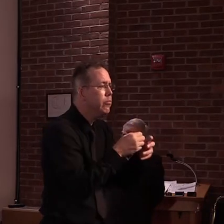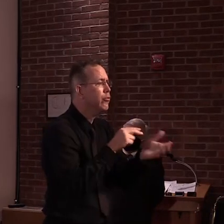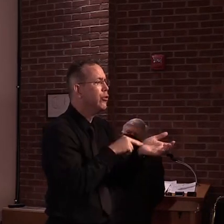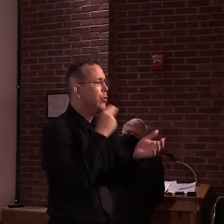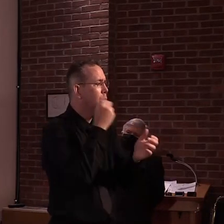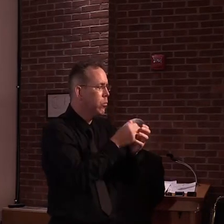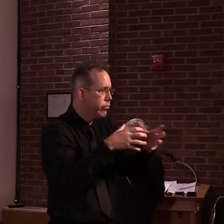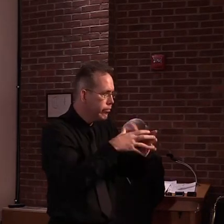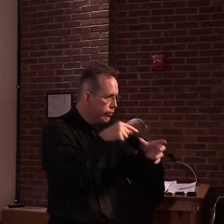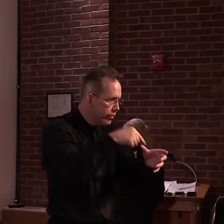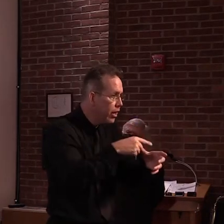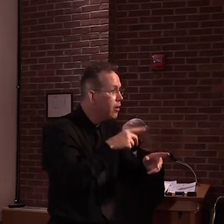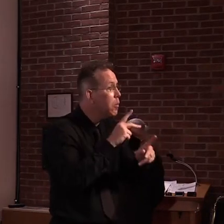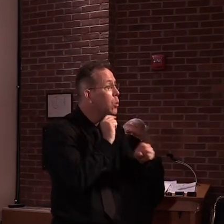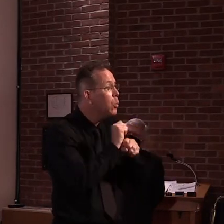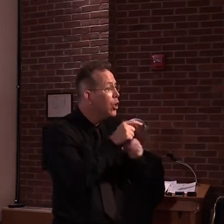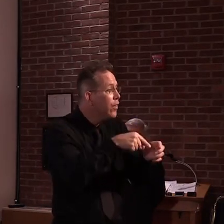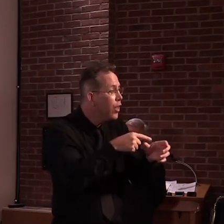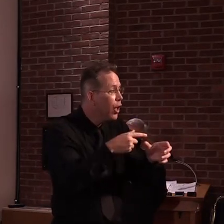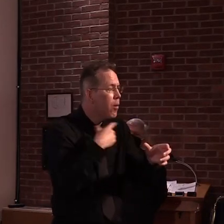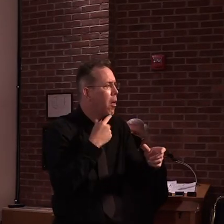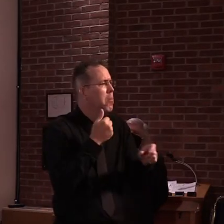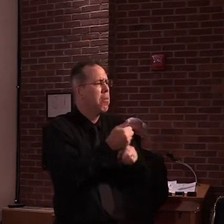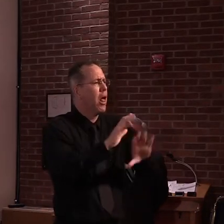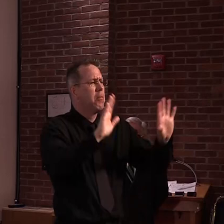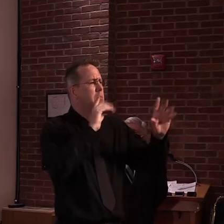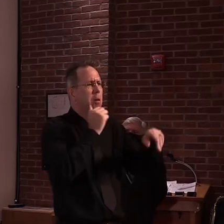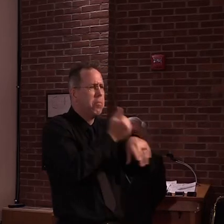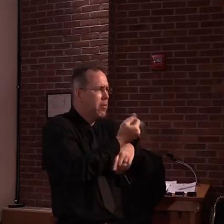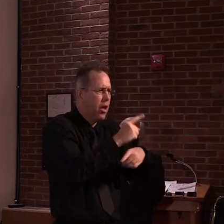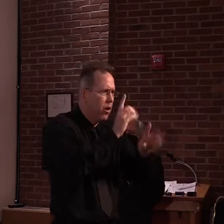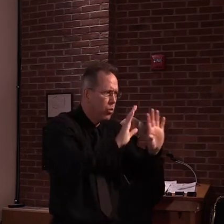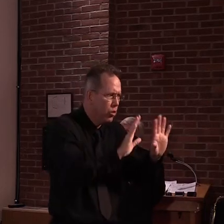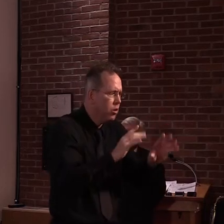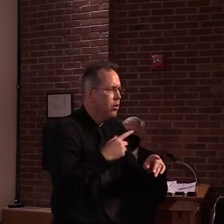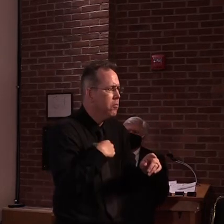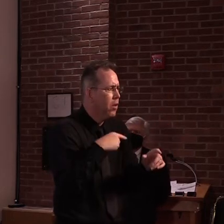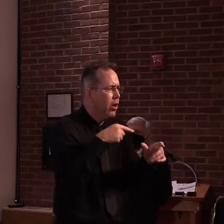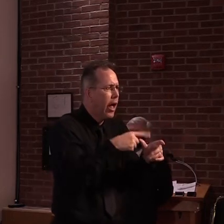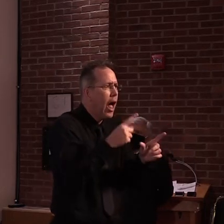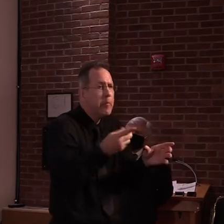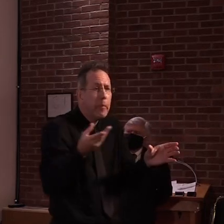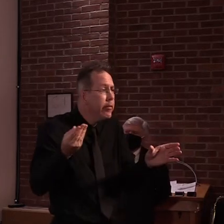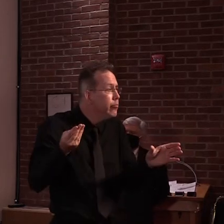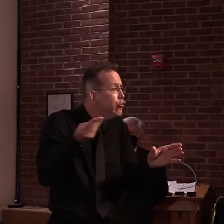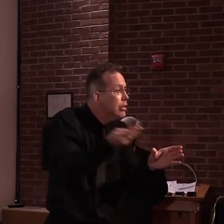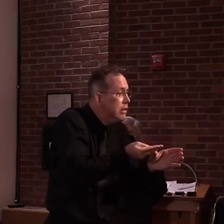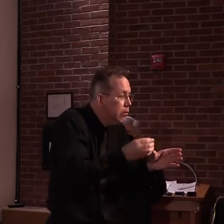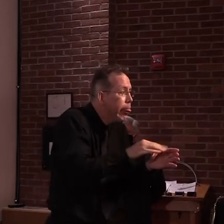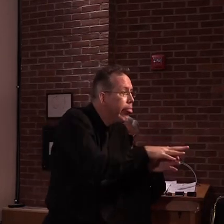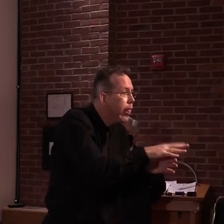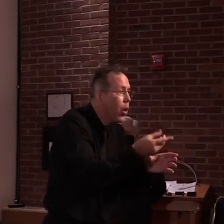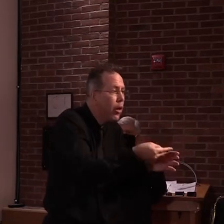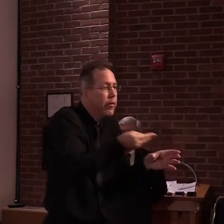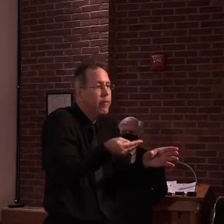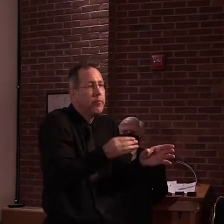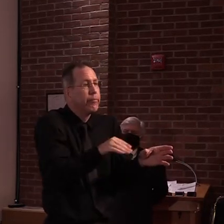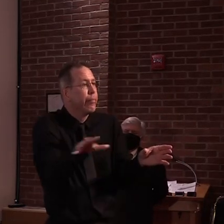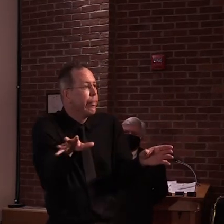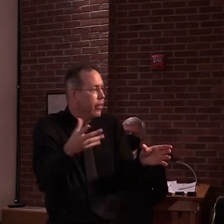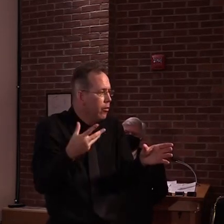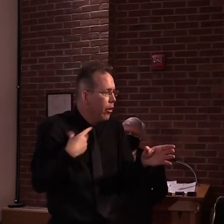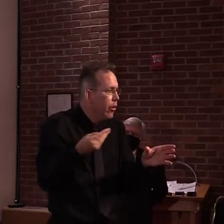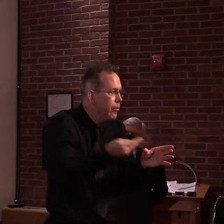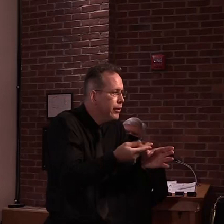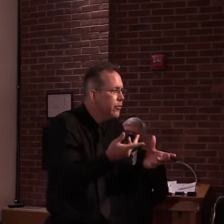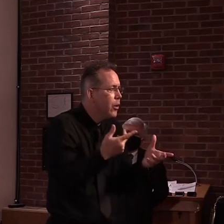not intentionally, but are perhaps bringing the virus in from their own experiences in their life in their